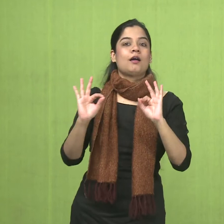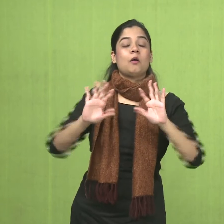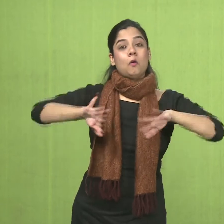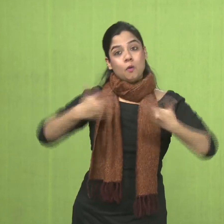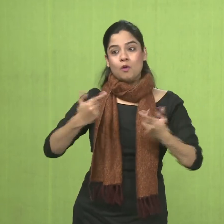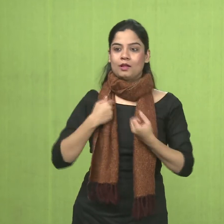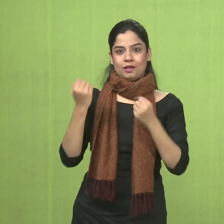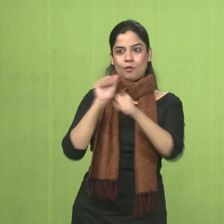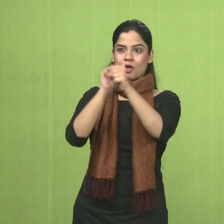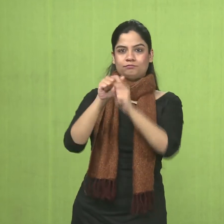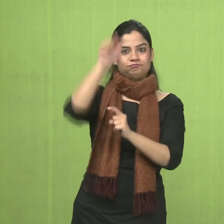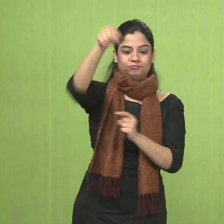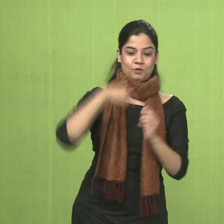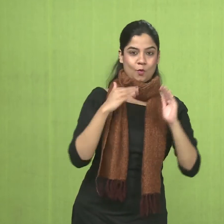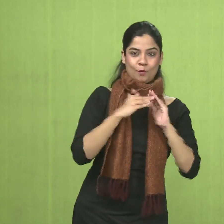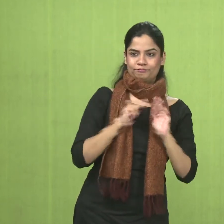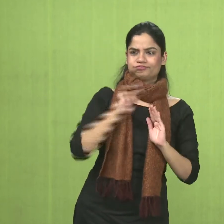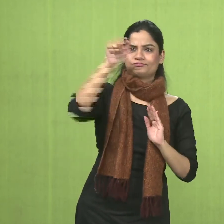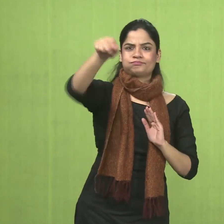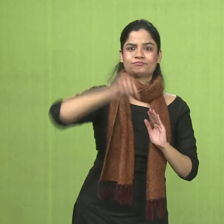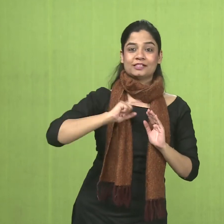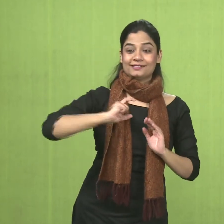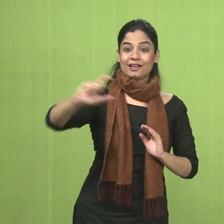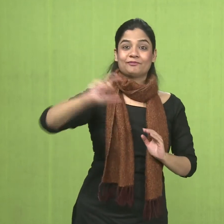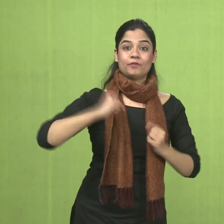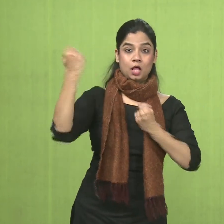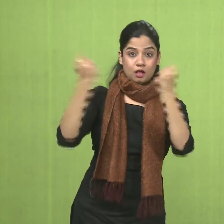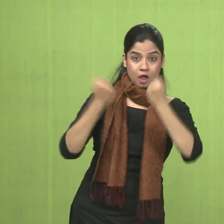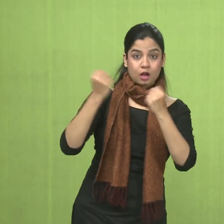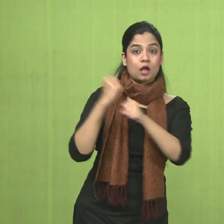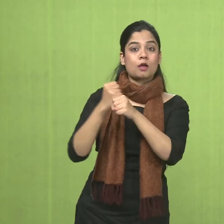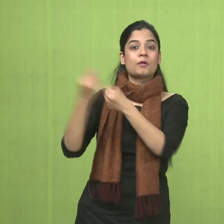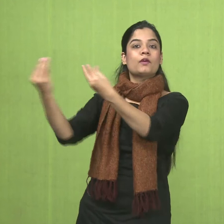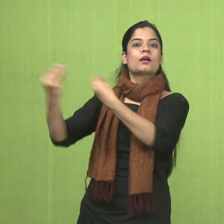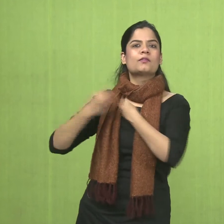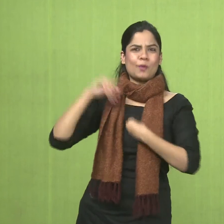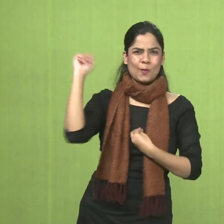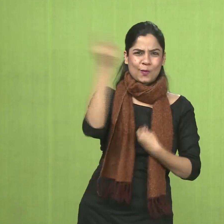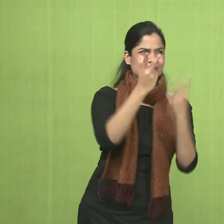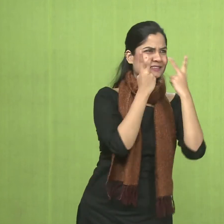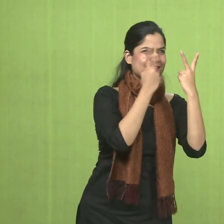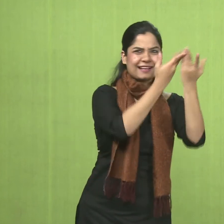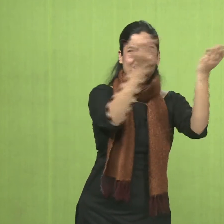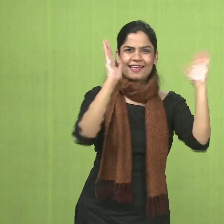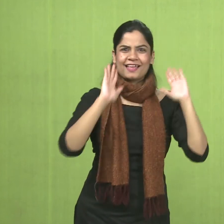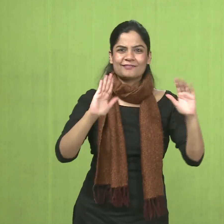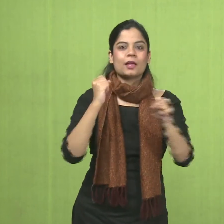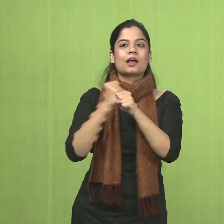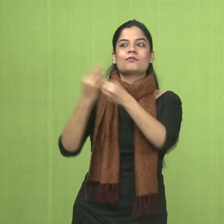or the transport has been provided to you to go to work and from house. For example, sometimes people get a car from their